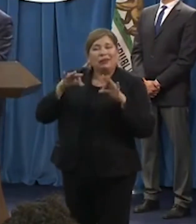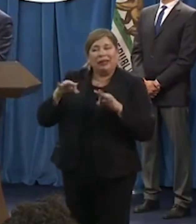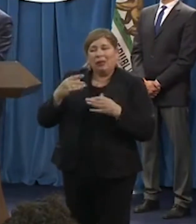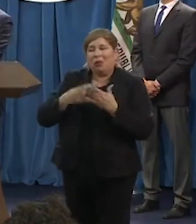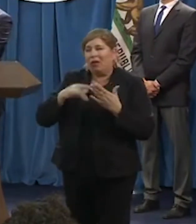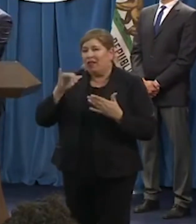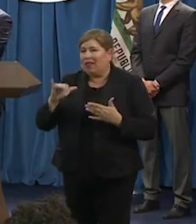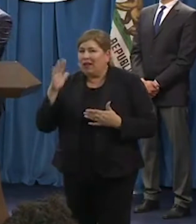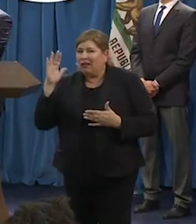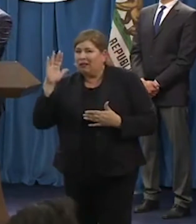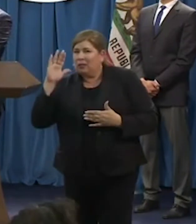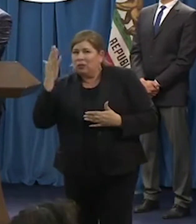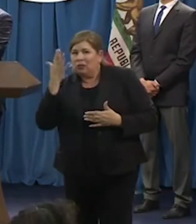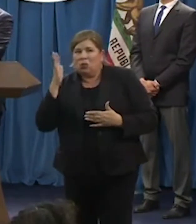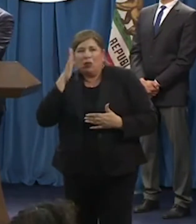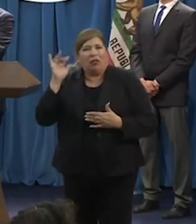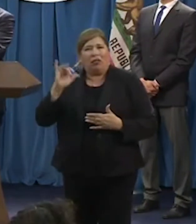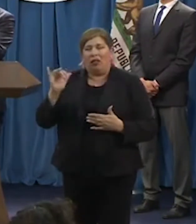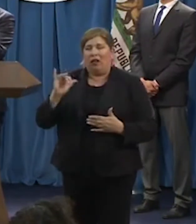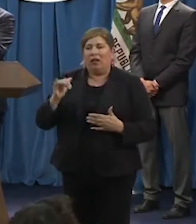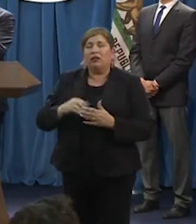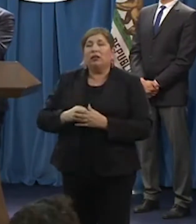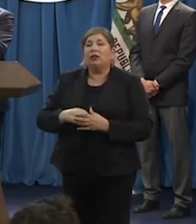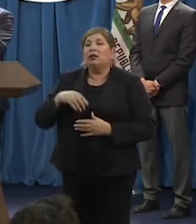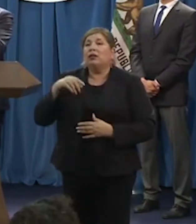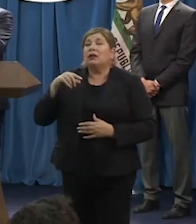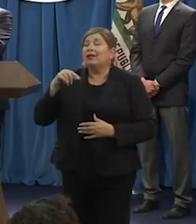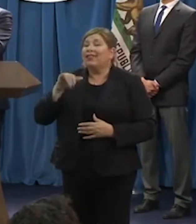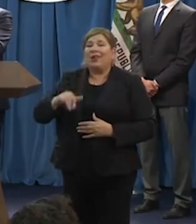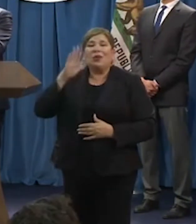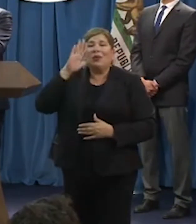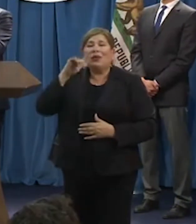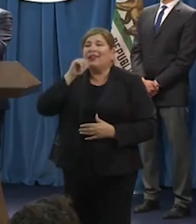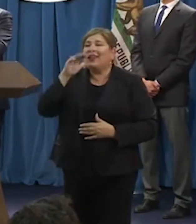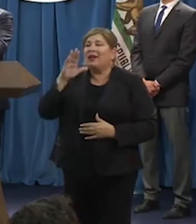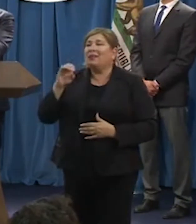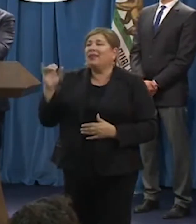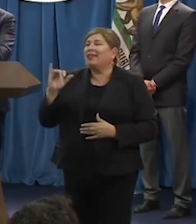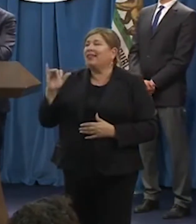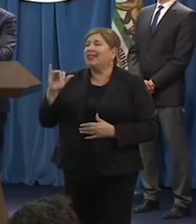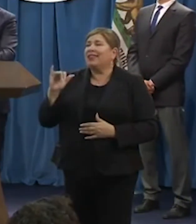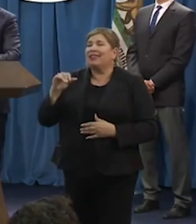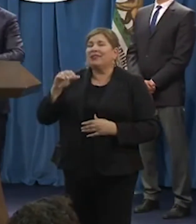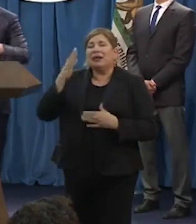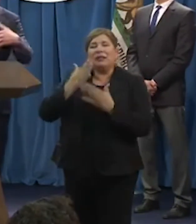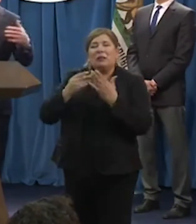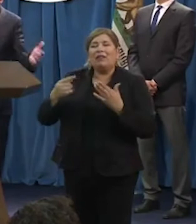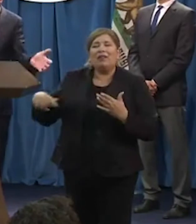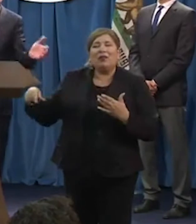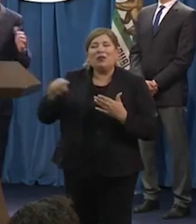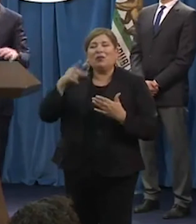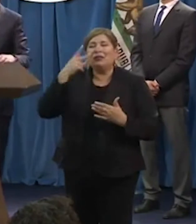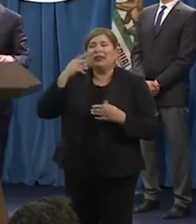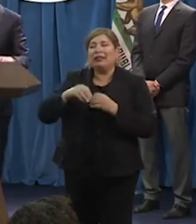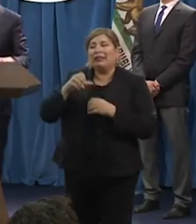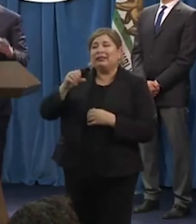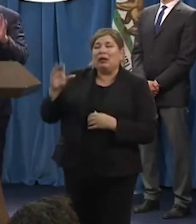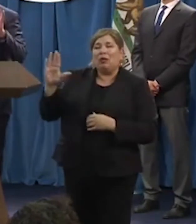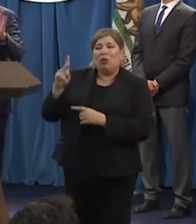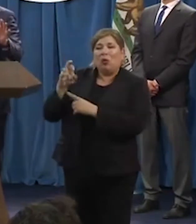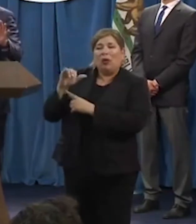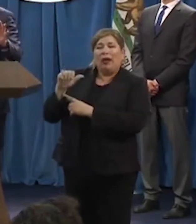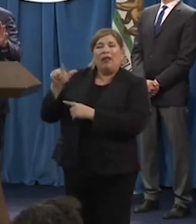So not be yet the drive-by facilities that you are seeing and many of you reported about in South Korea,